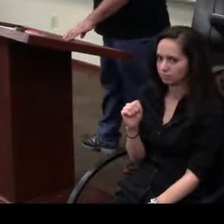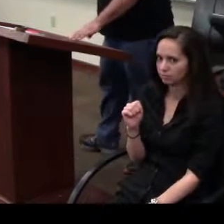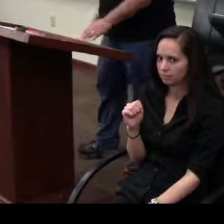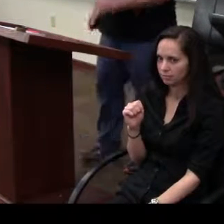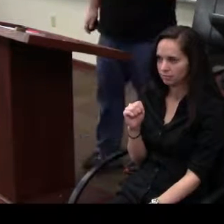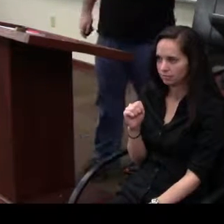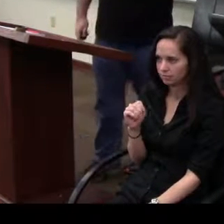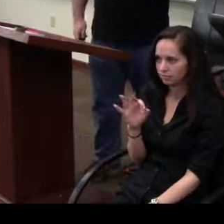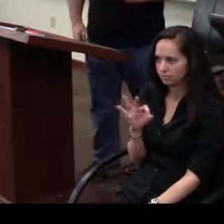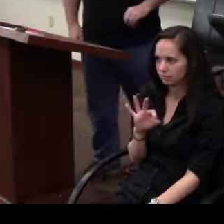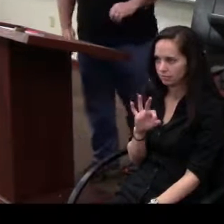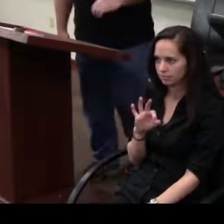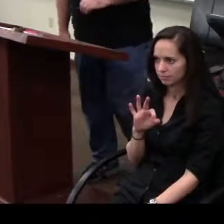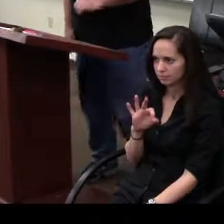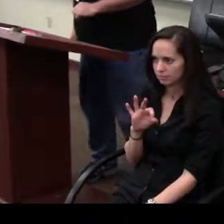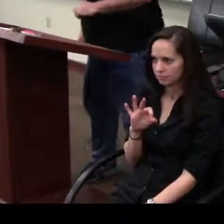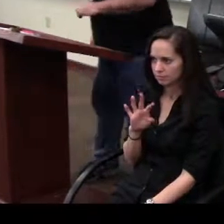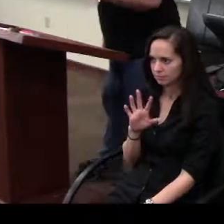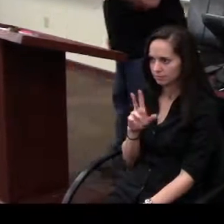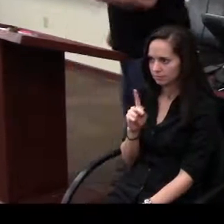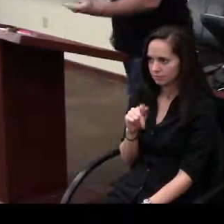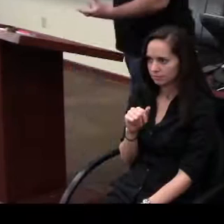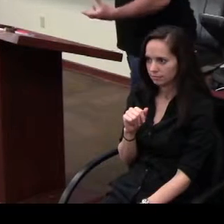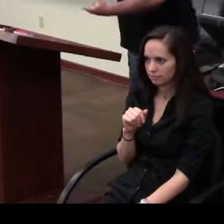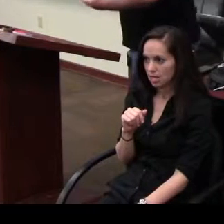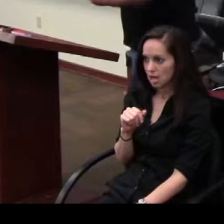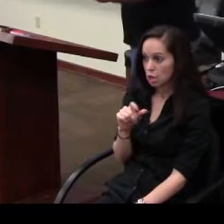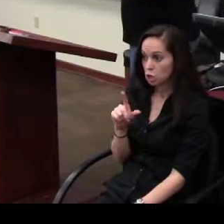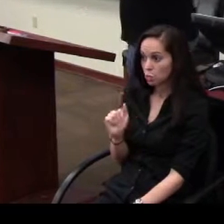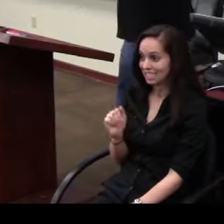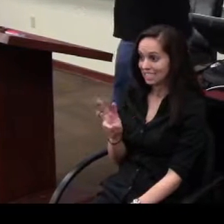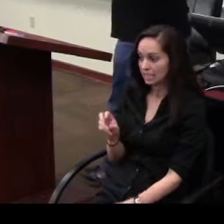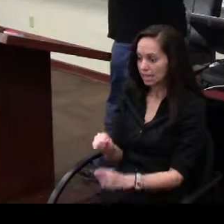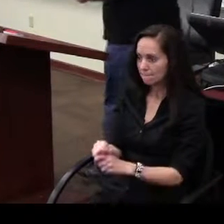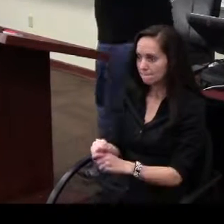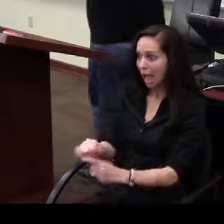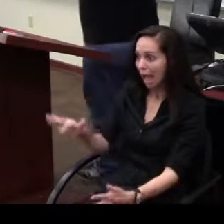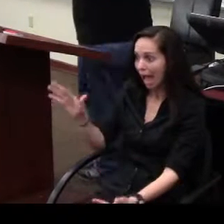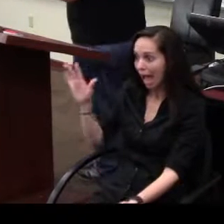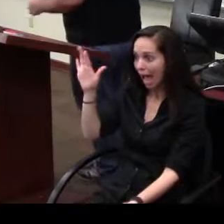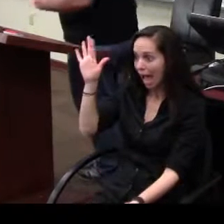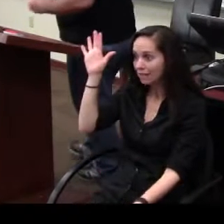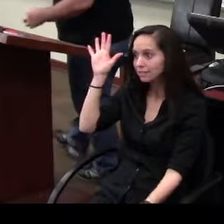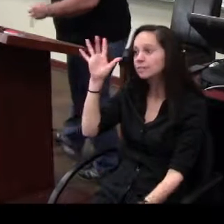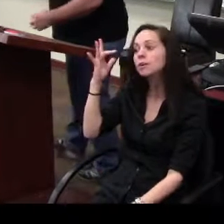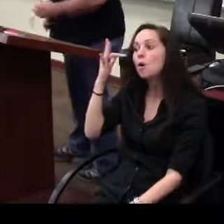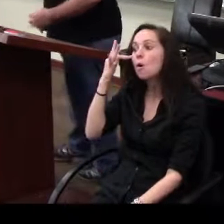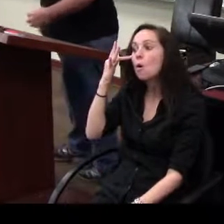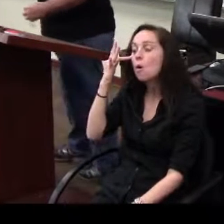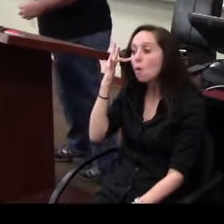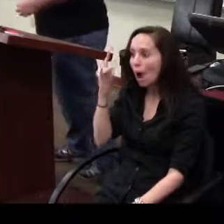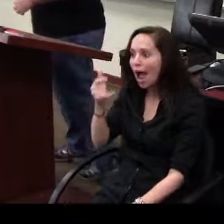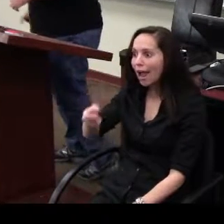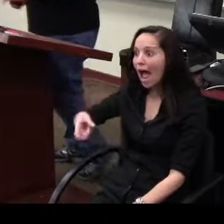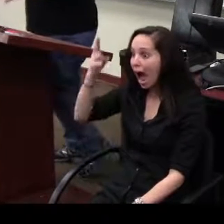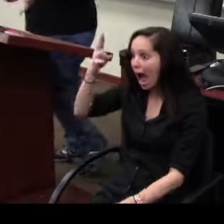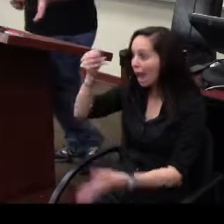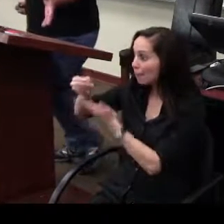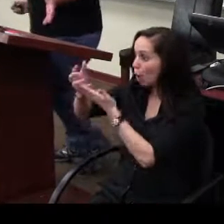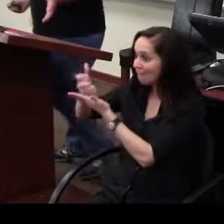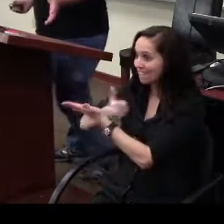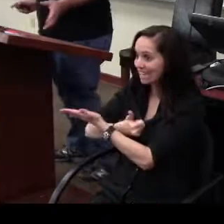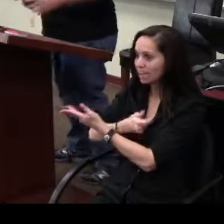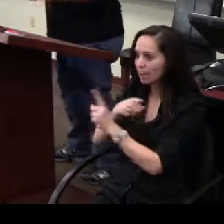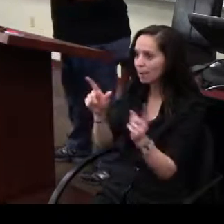of 2016. That's how much it's exploded, and it's exploded because it's high profit and very low risk. These guys